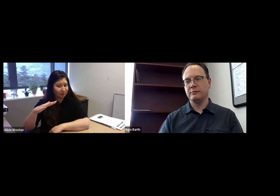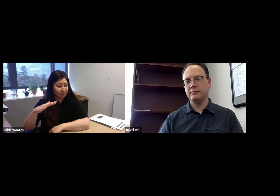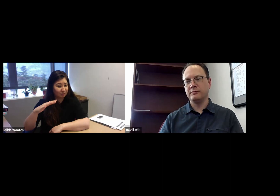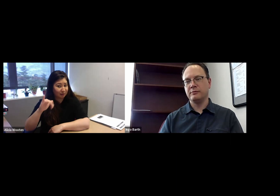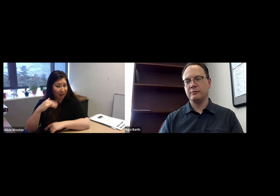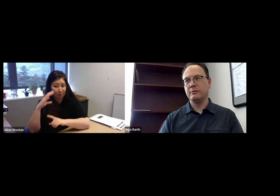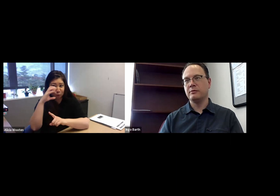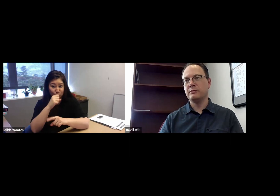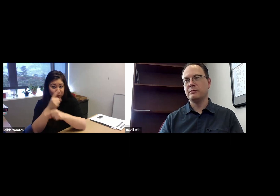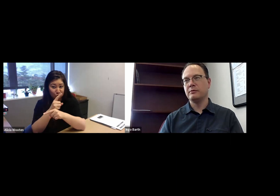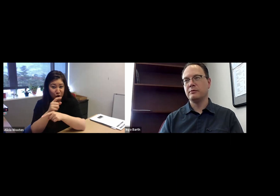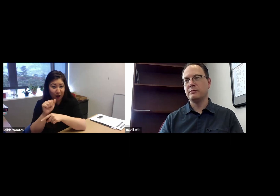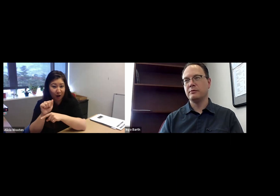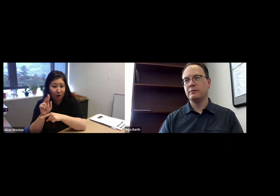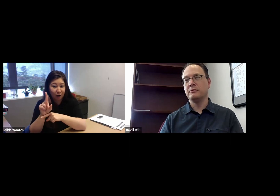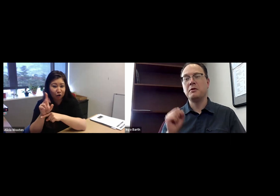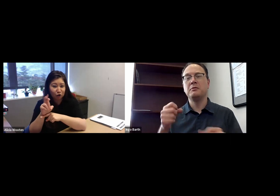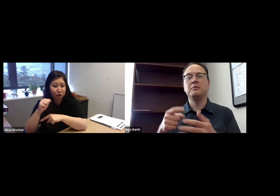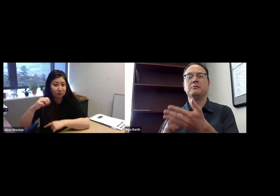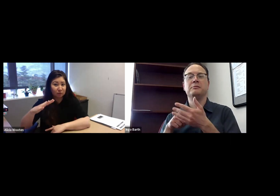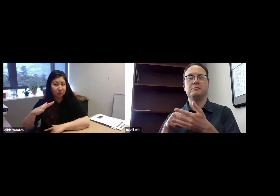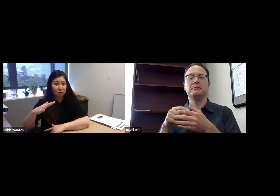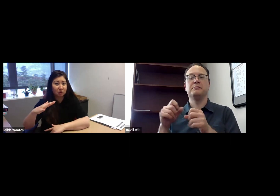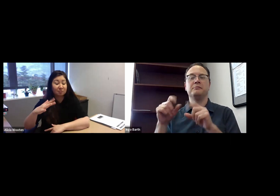That with an open fist. Audrey, do you mean this?